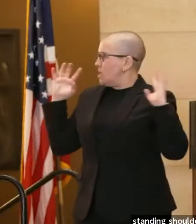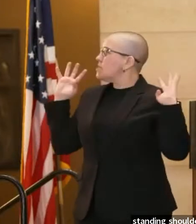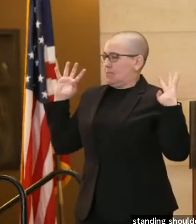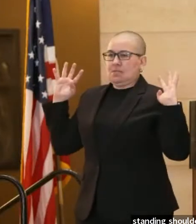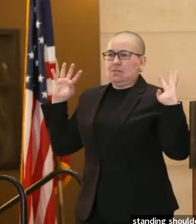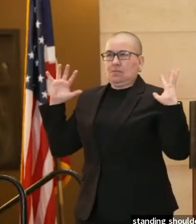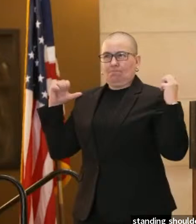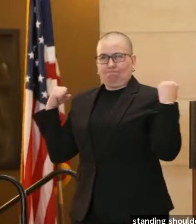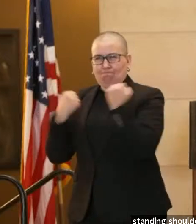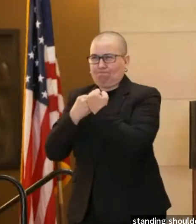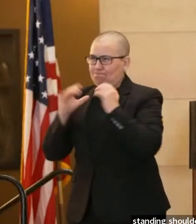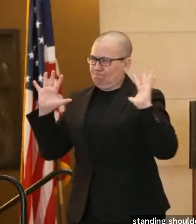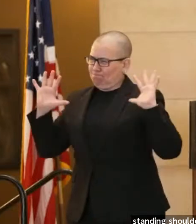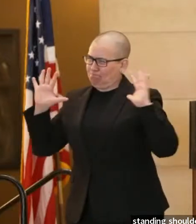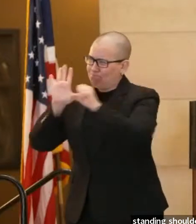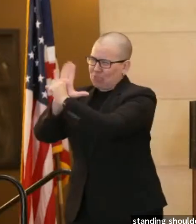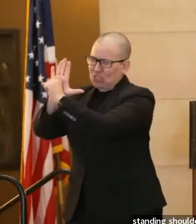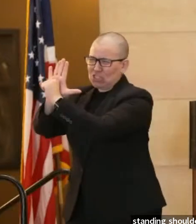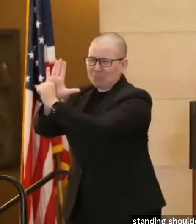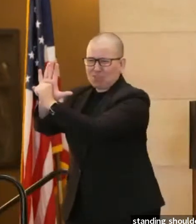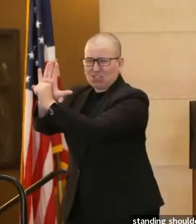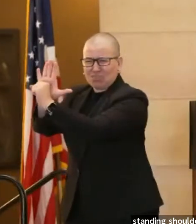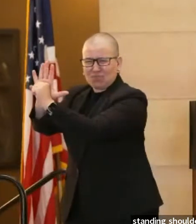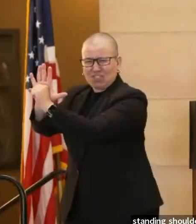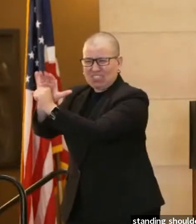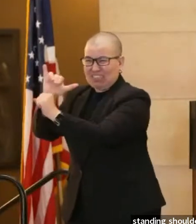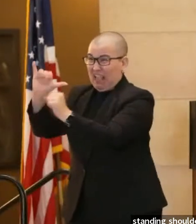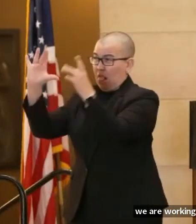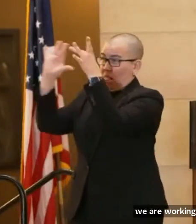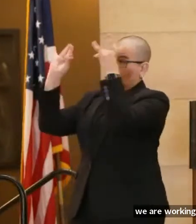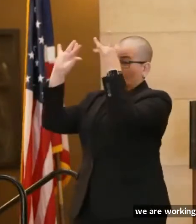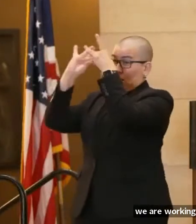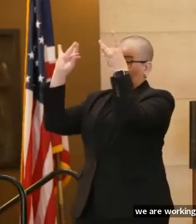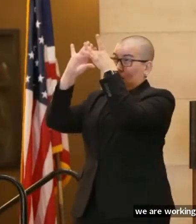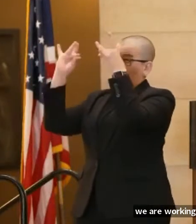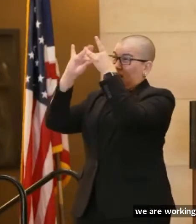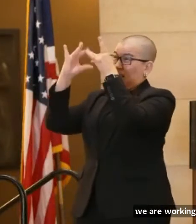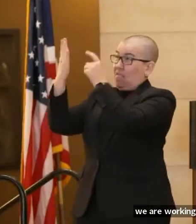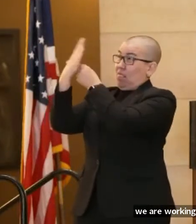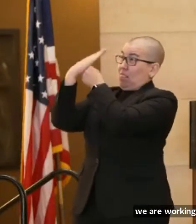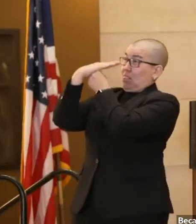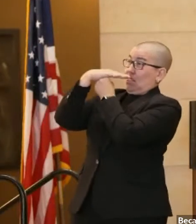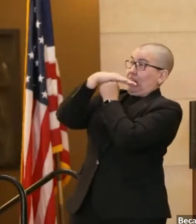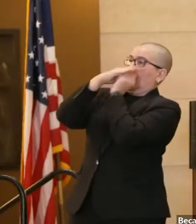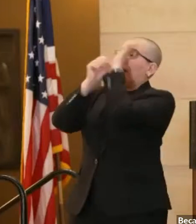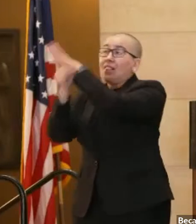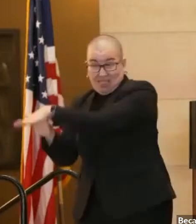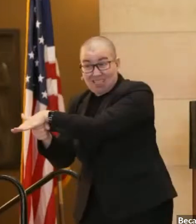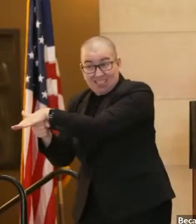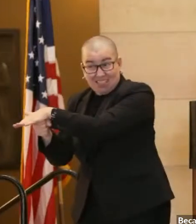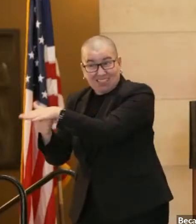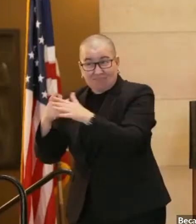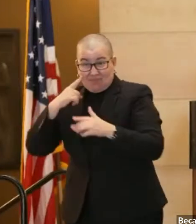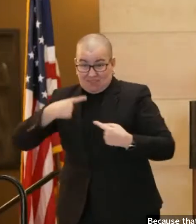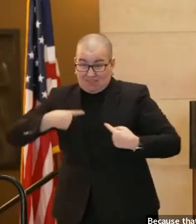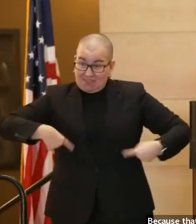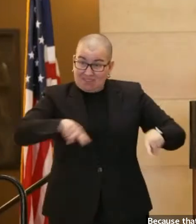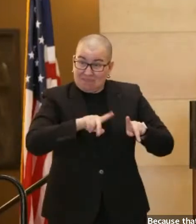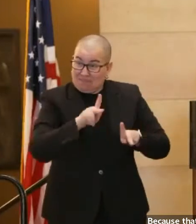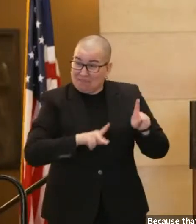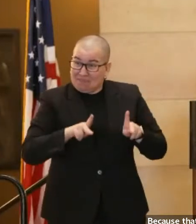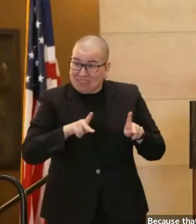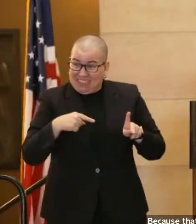violent rhetoric, because that impacts our young people and our communities and impacts how we can stay